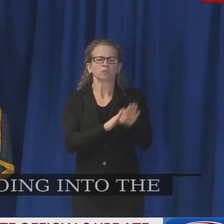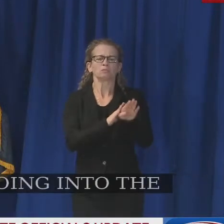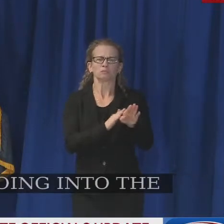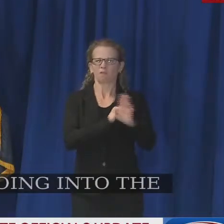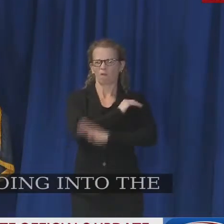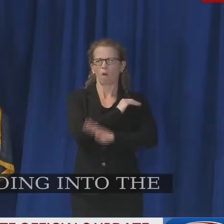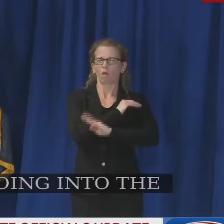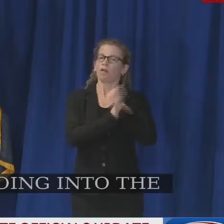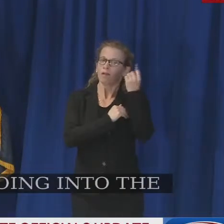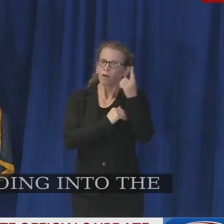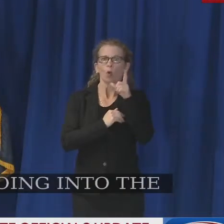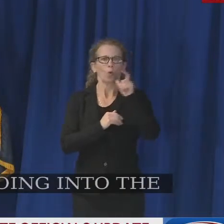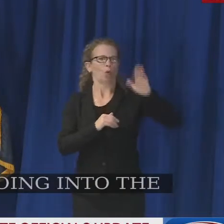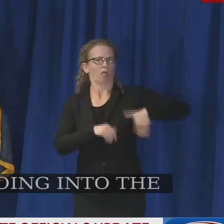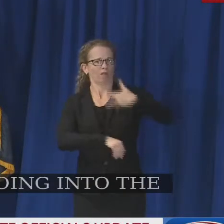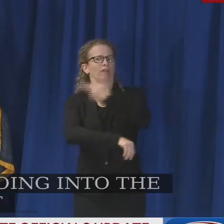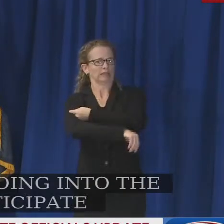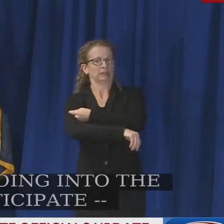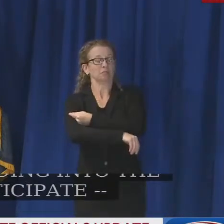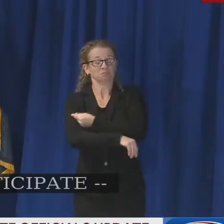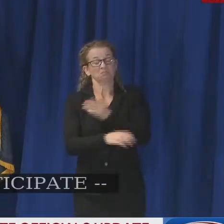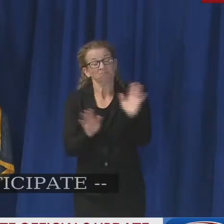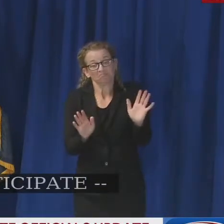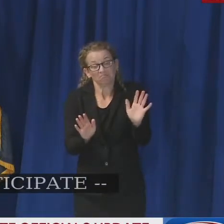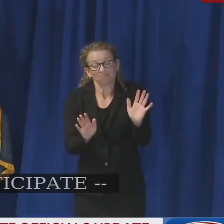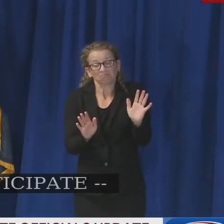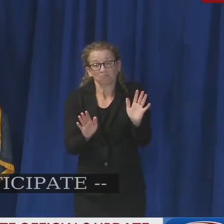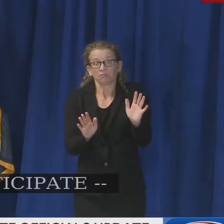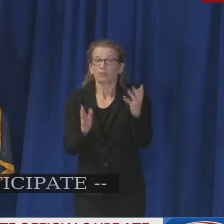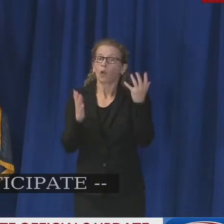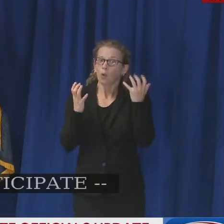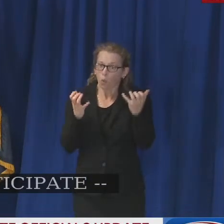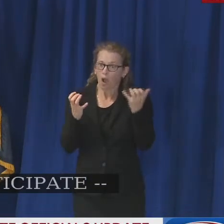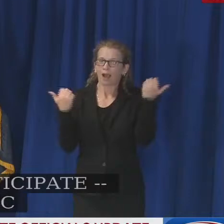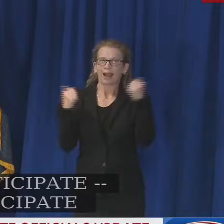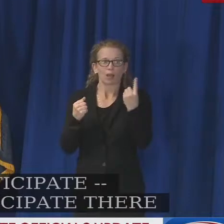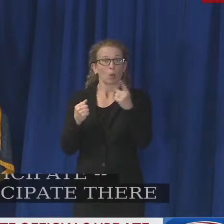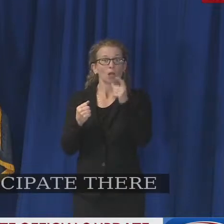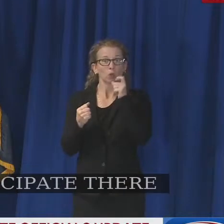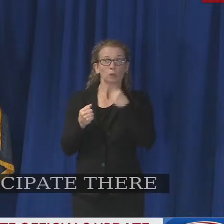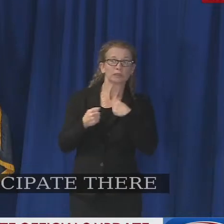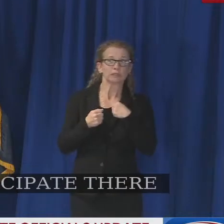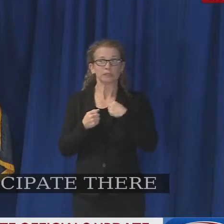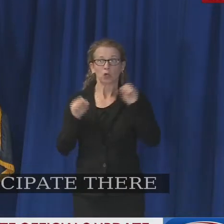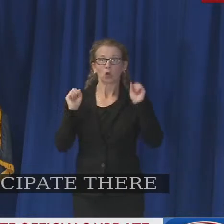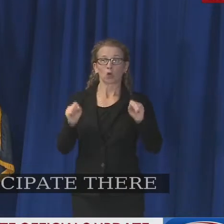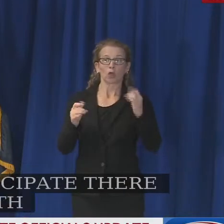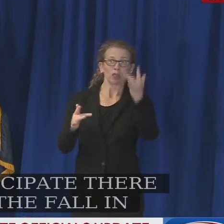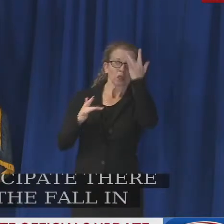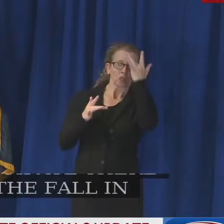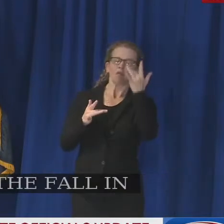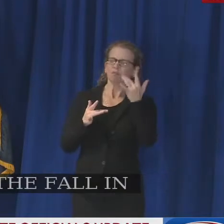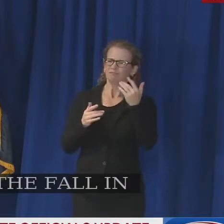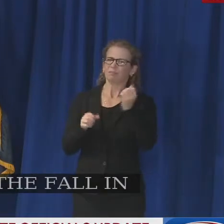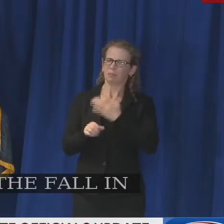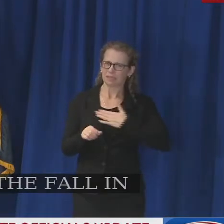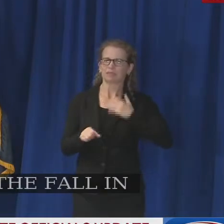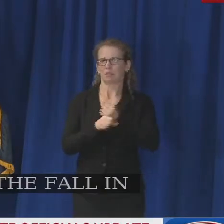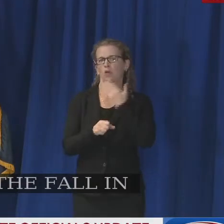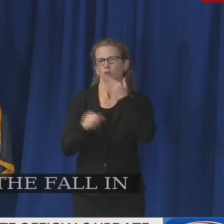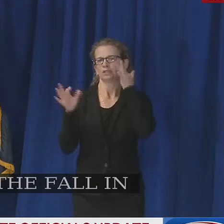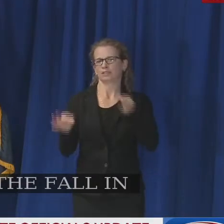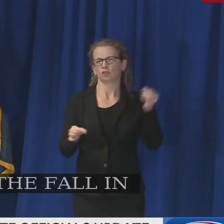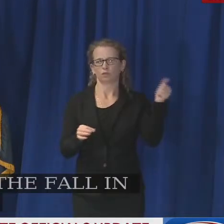the unvaccinated population that has to be recognized. And we just want all those folks who are susceptible to that fall surge to make good decisions for themselves and their families today.